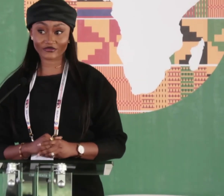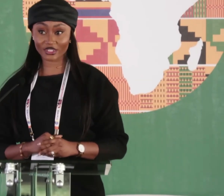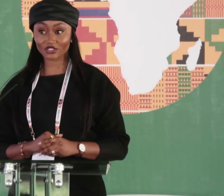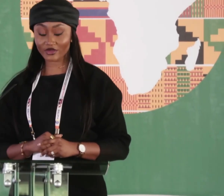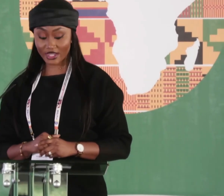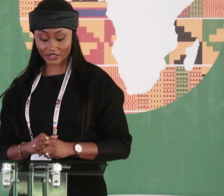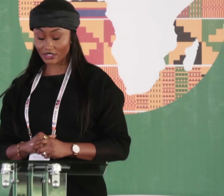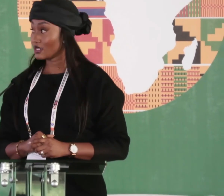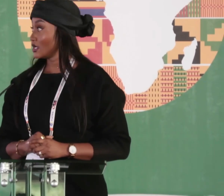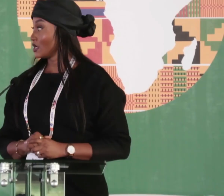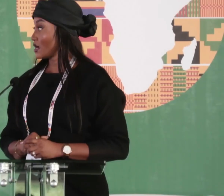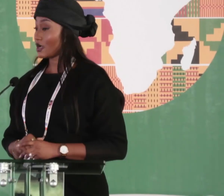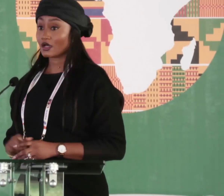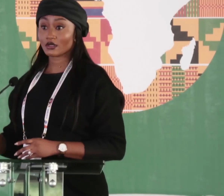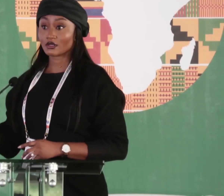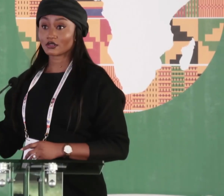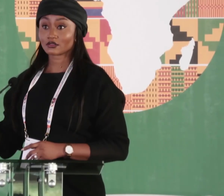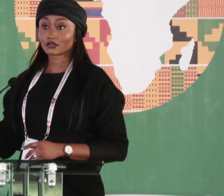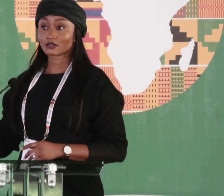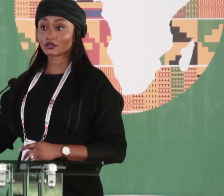of Nigeria.